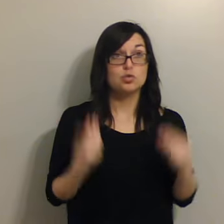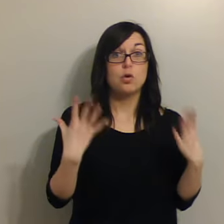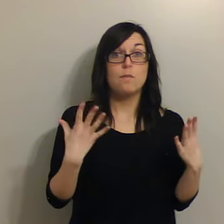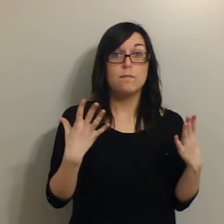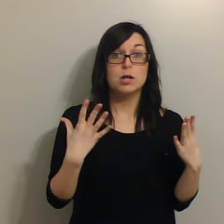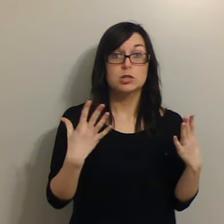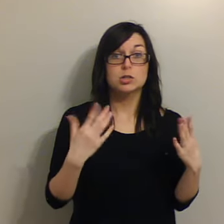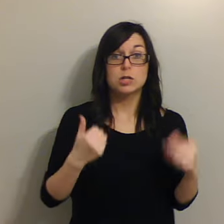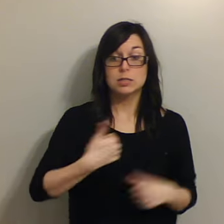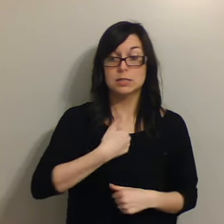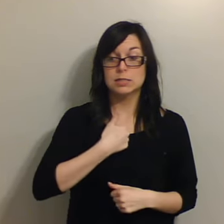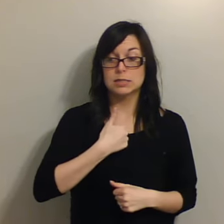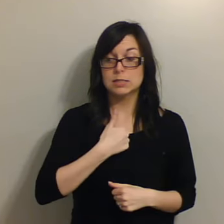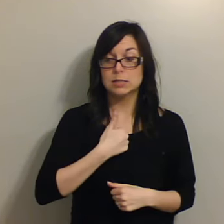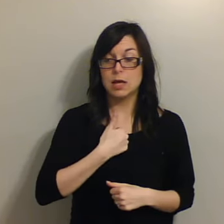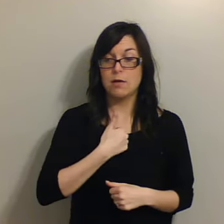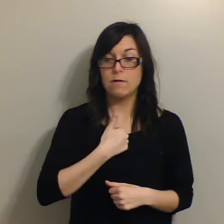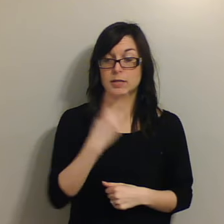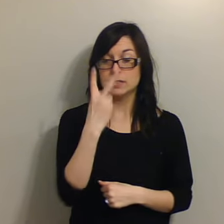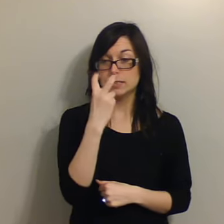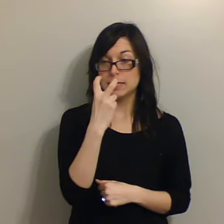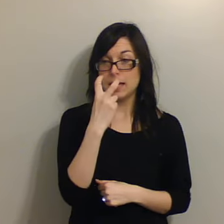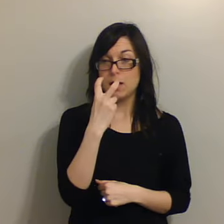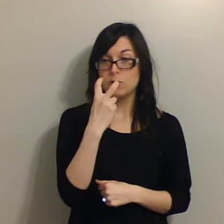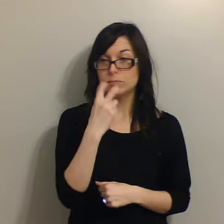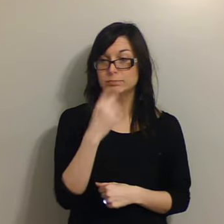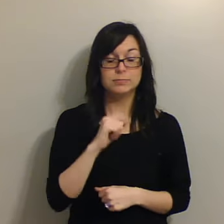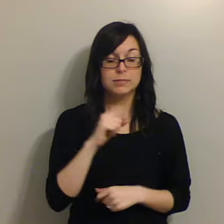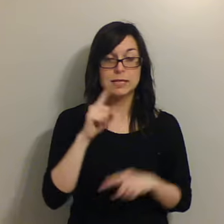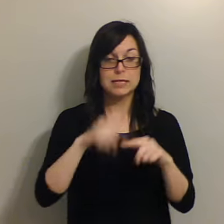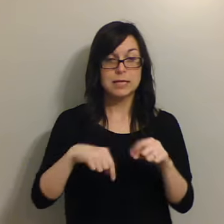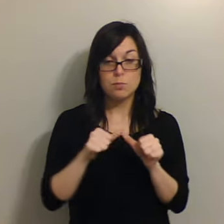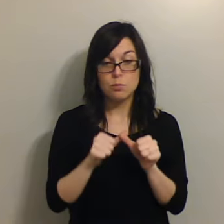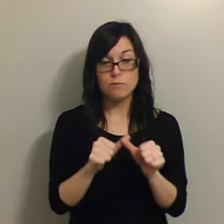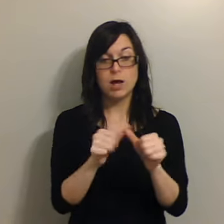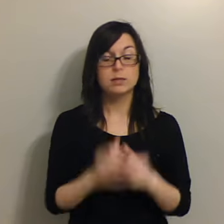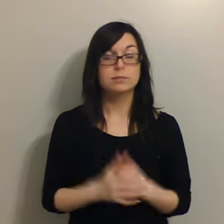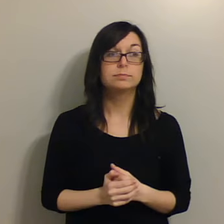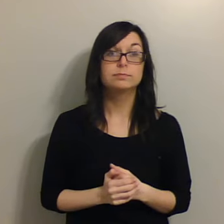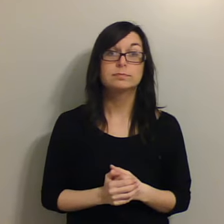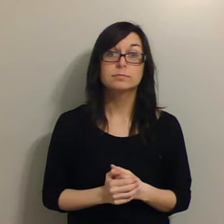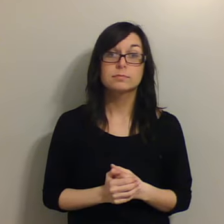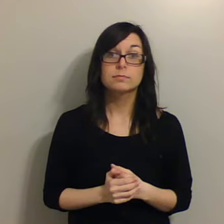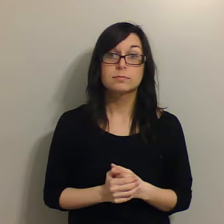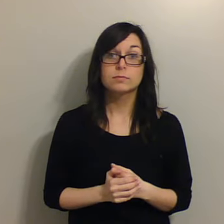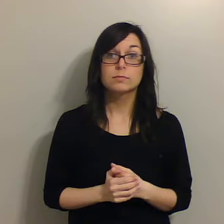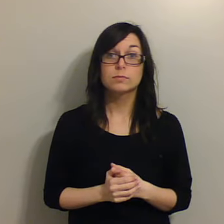We allow our fear to immobilize us and to stop us from living fluid or realizing our dreams.